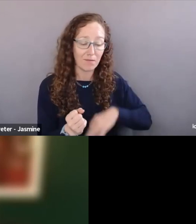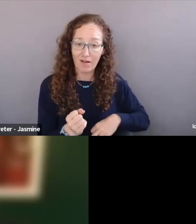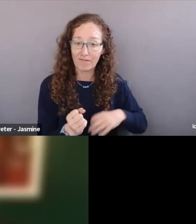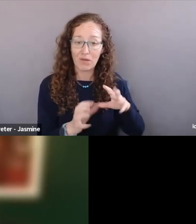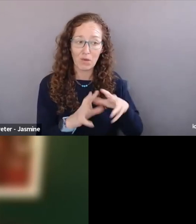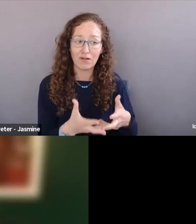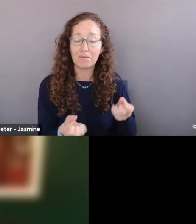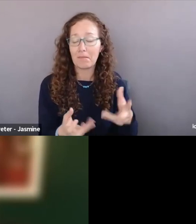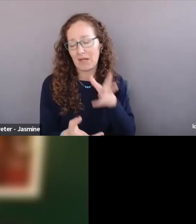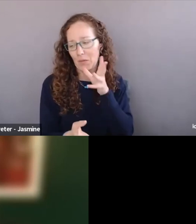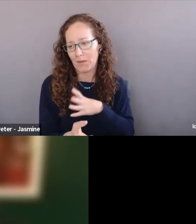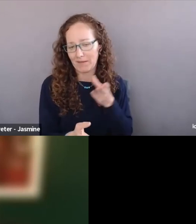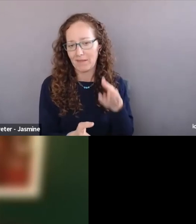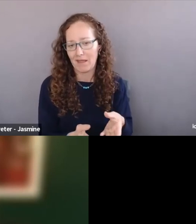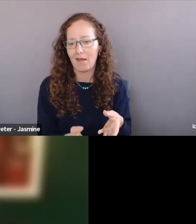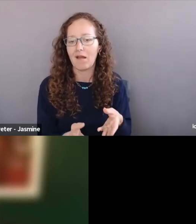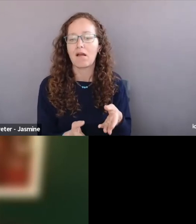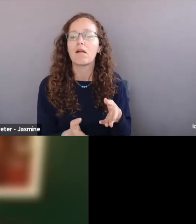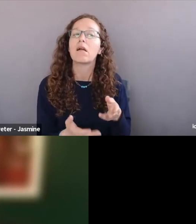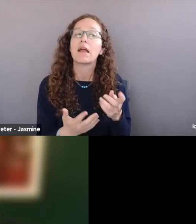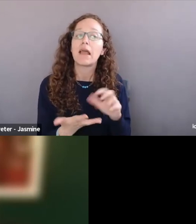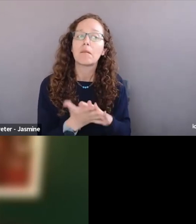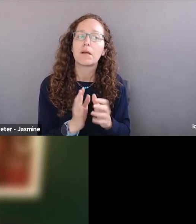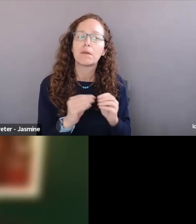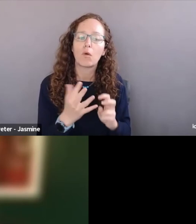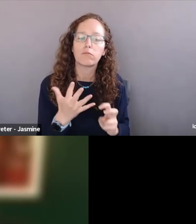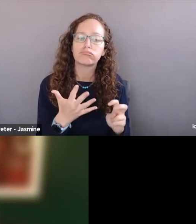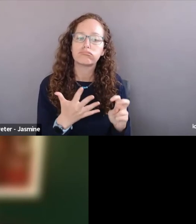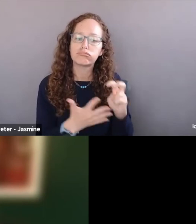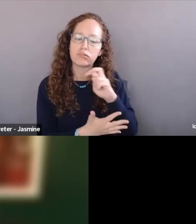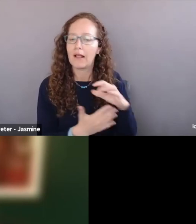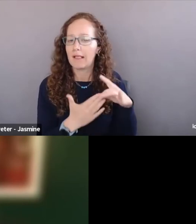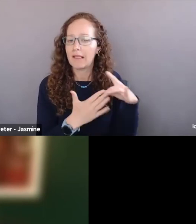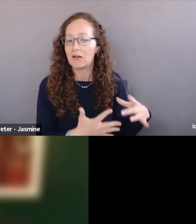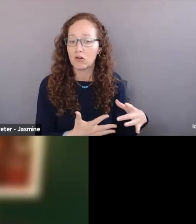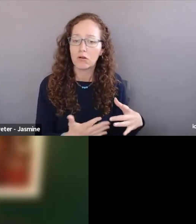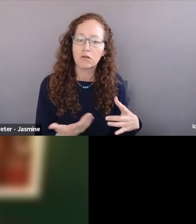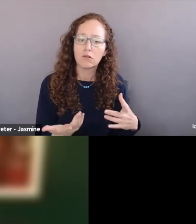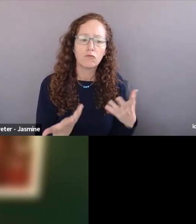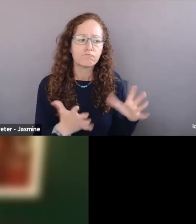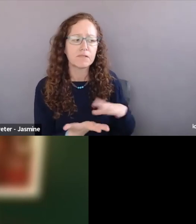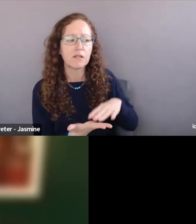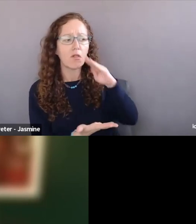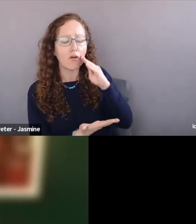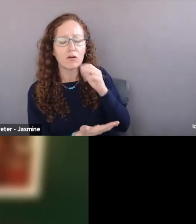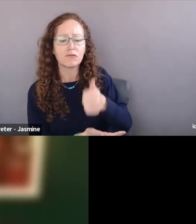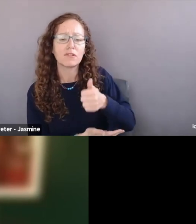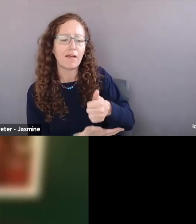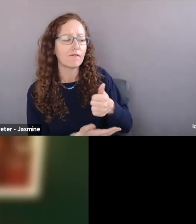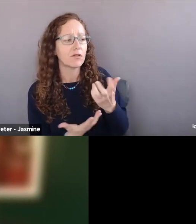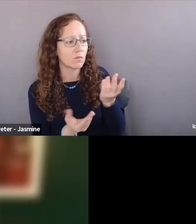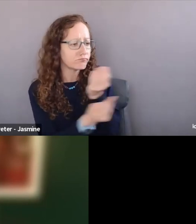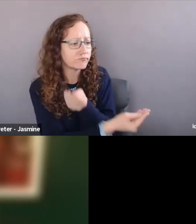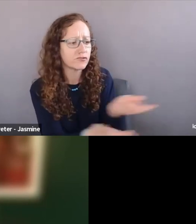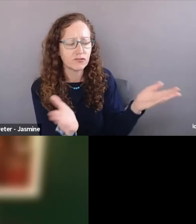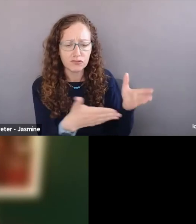evolving towards greater leadership. What learnings would you give to these leaders as they navigate and negotiate